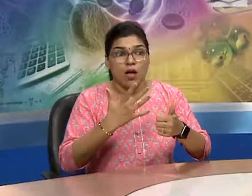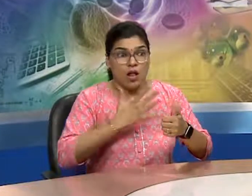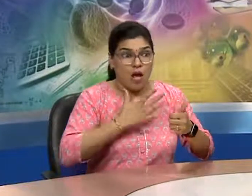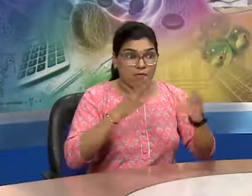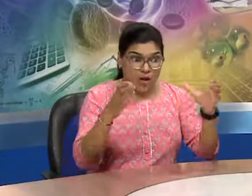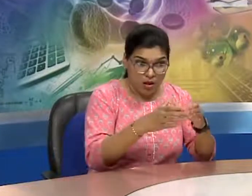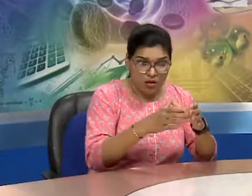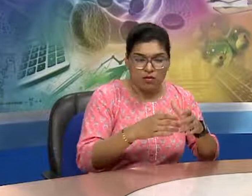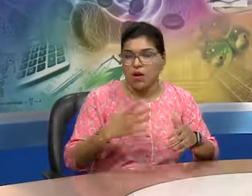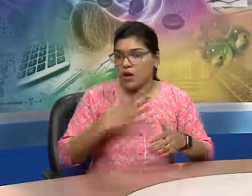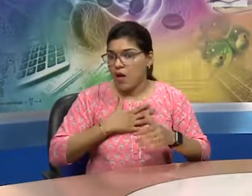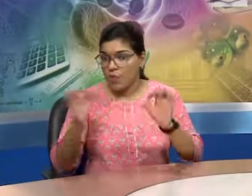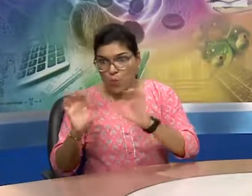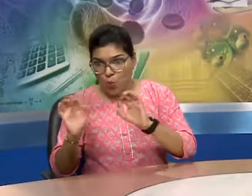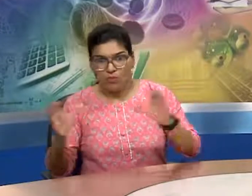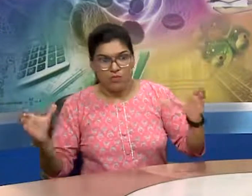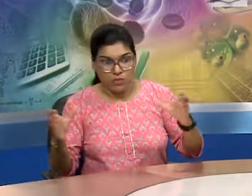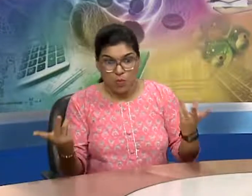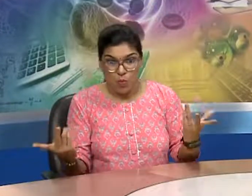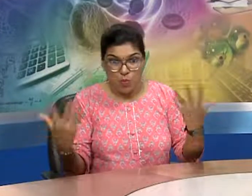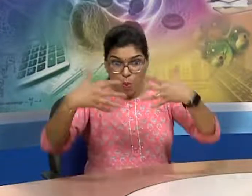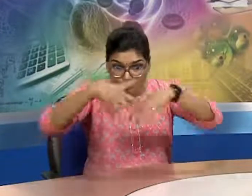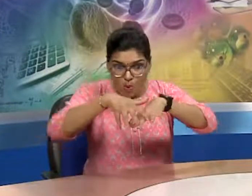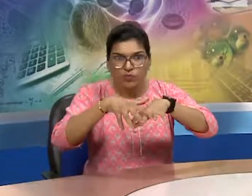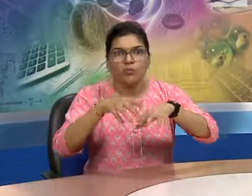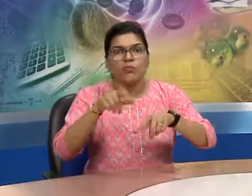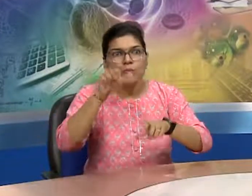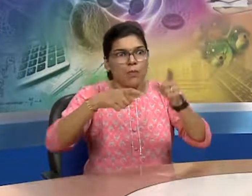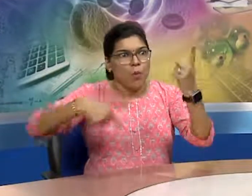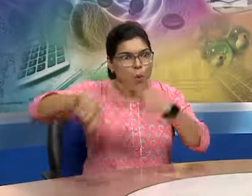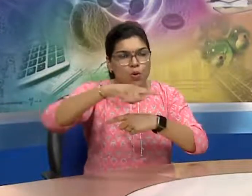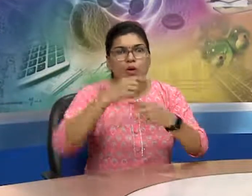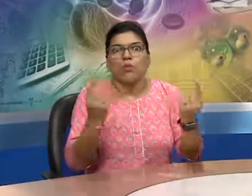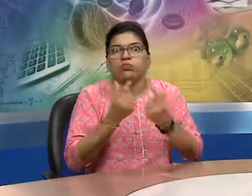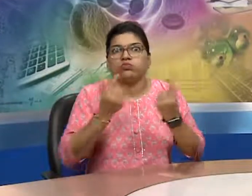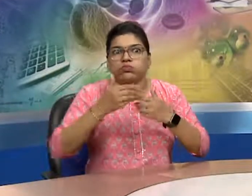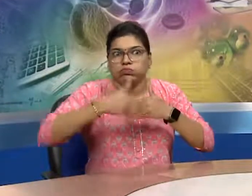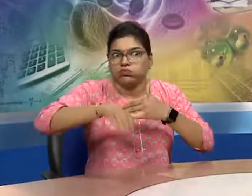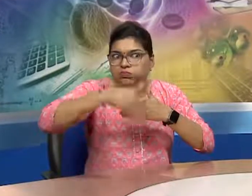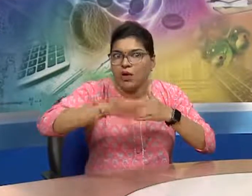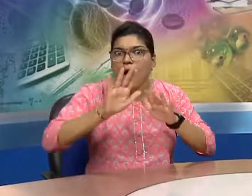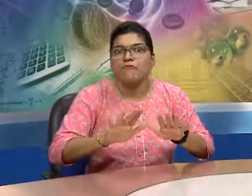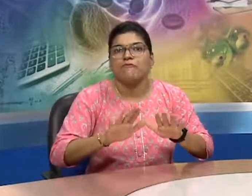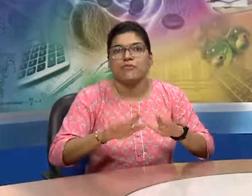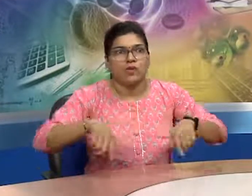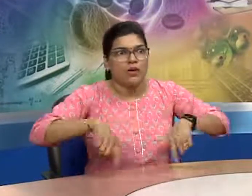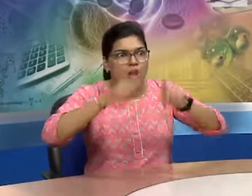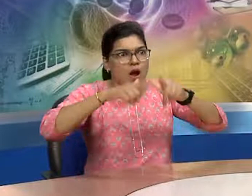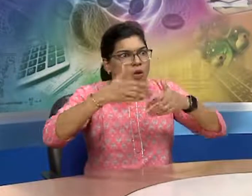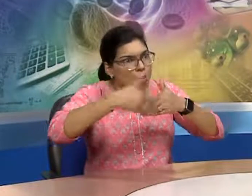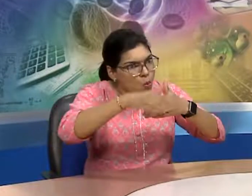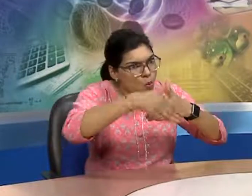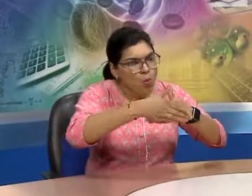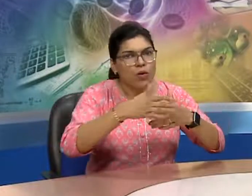the relationship between organisms and the components of the environment. What kind of